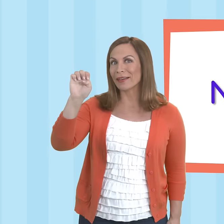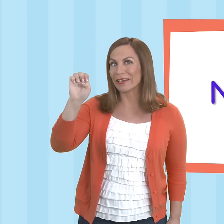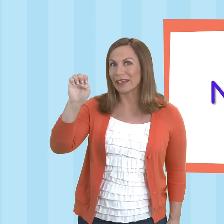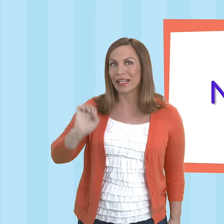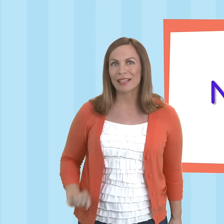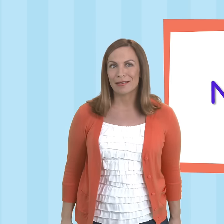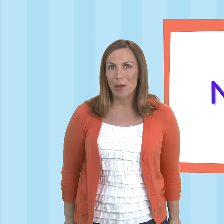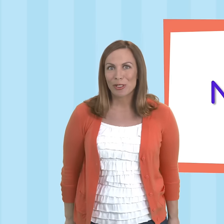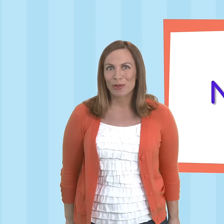N-E-P-T-U-N-E. Neptune.